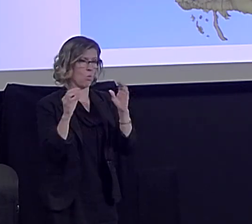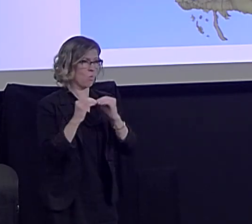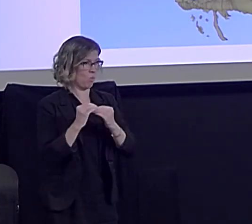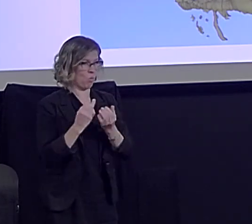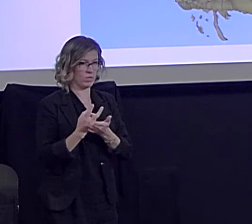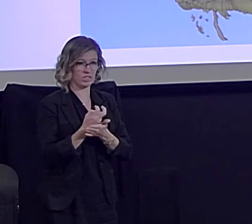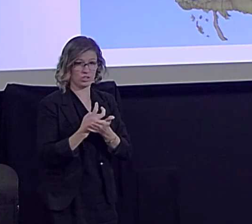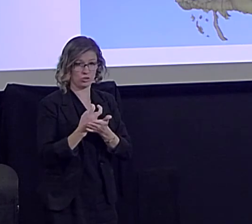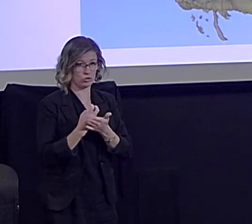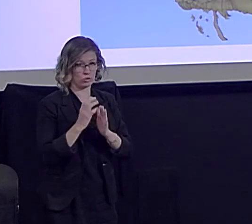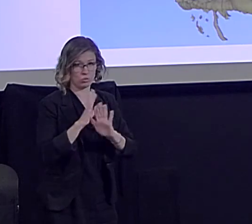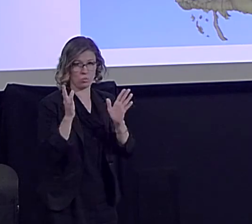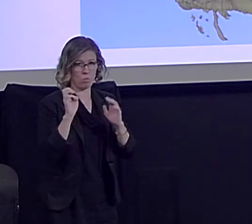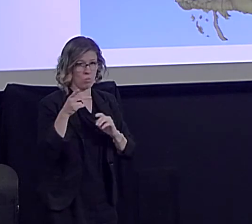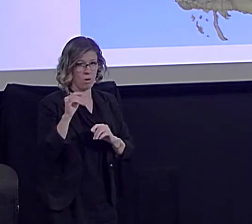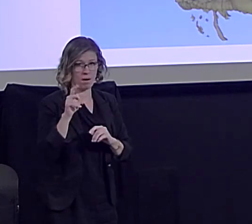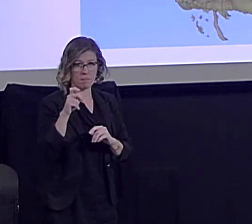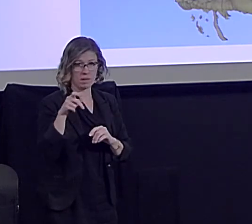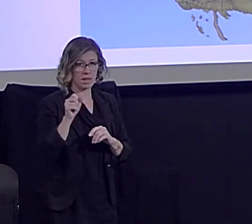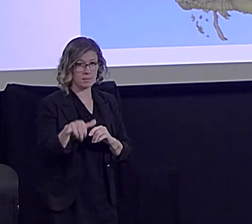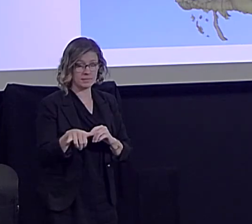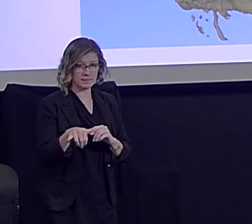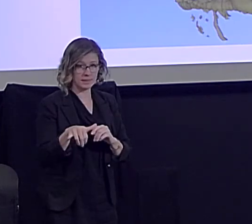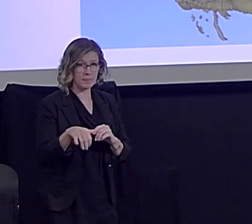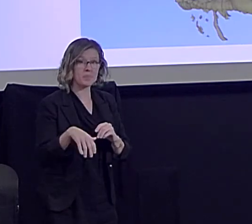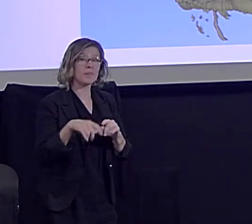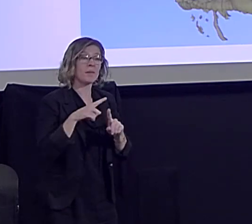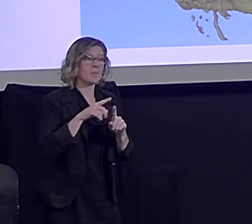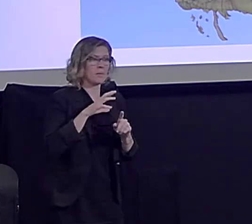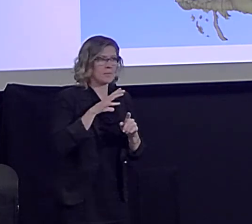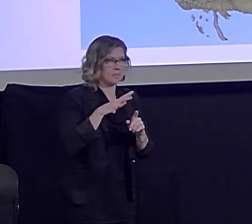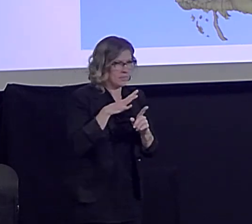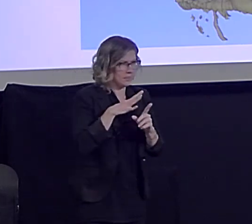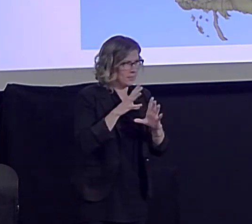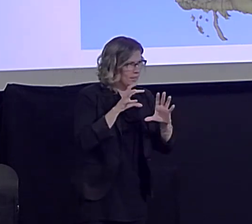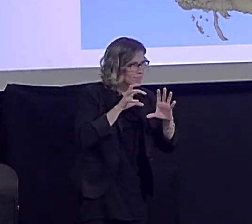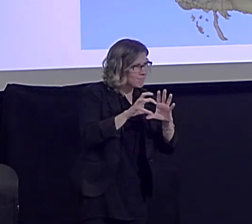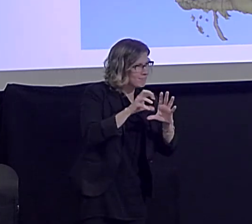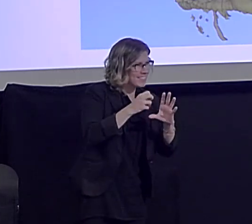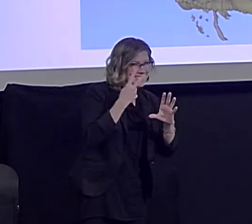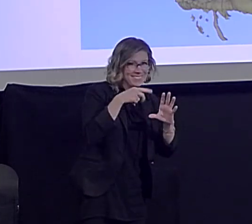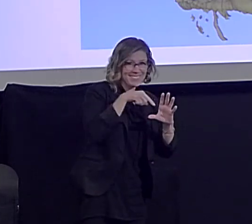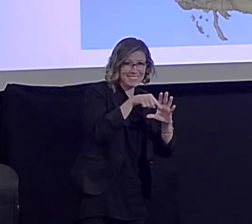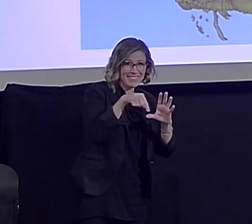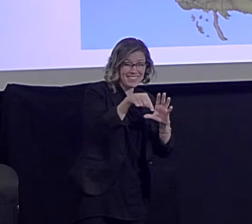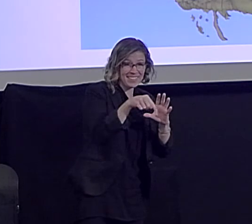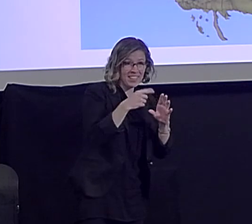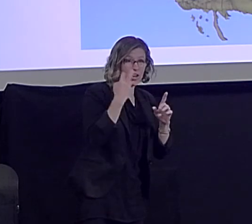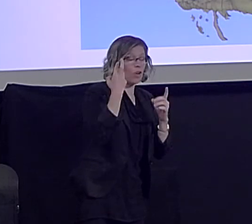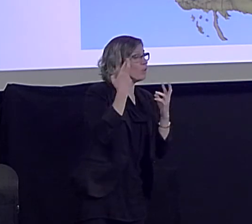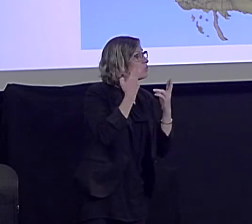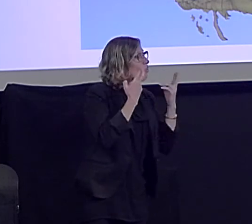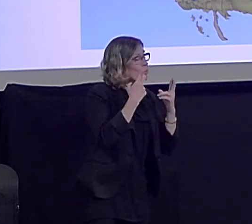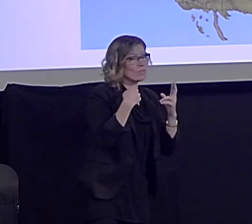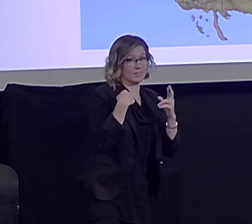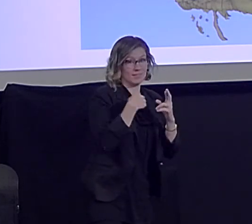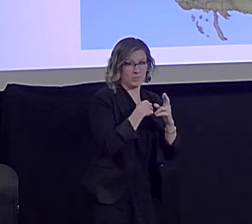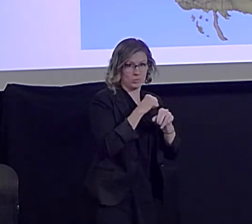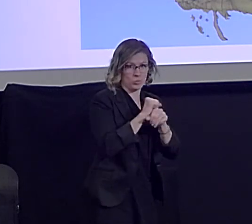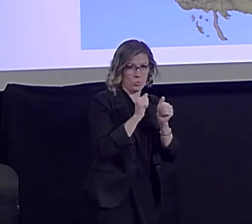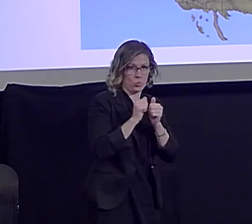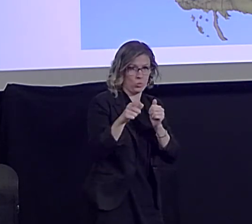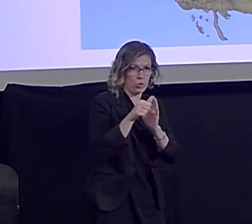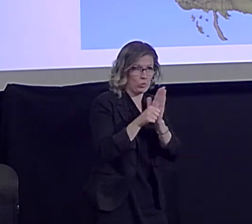epileptic. But what is the advantage for a physiologist? The reason why we have been contacted by surgeons is saying we